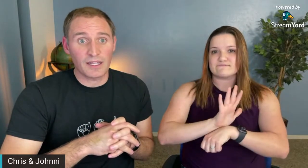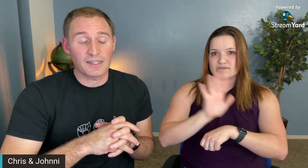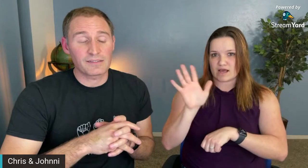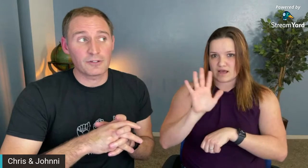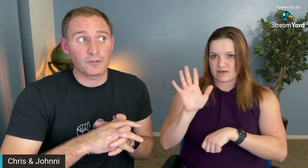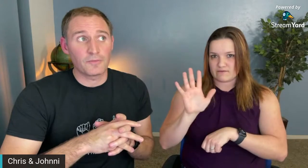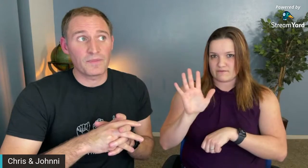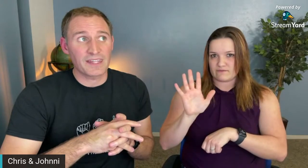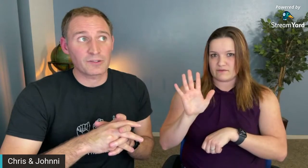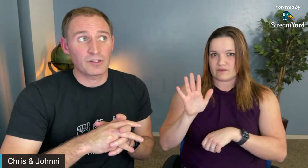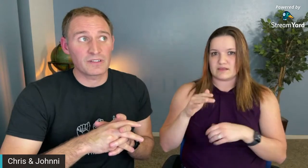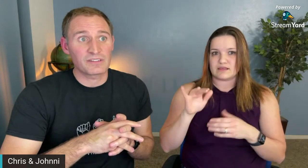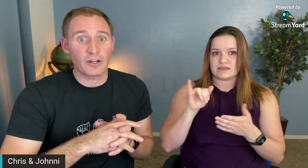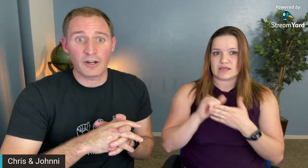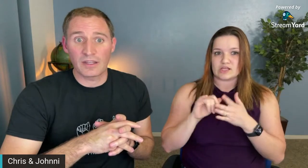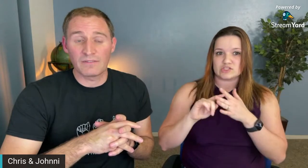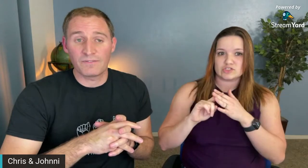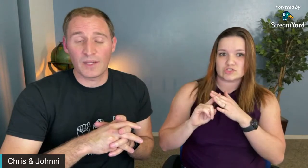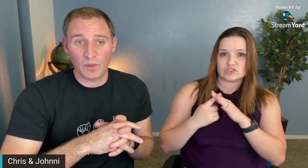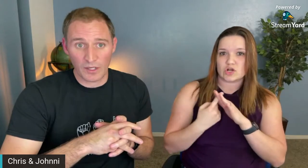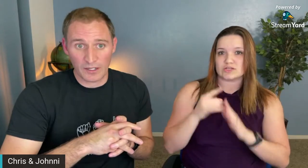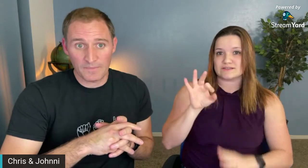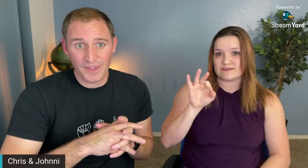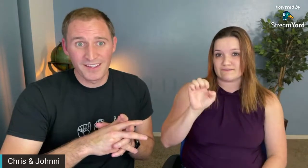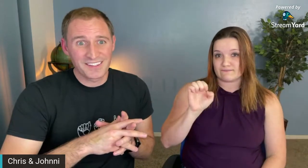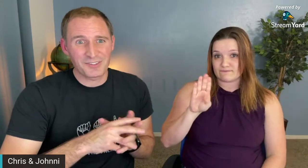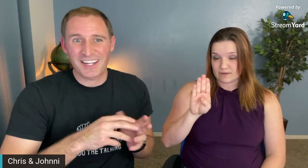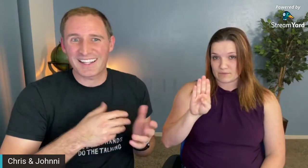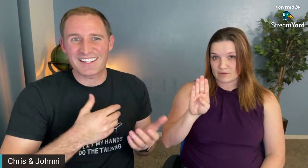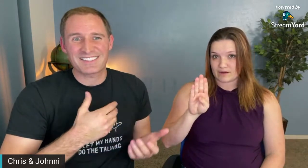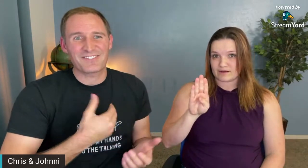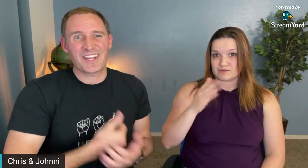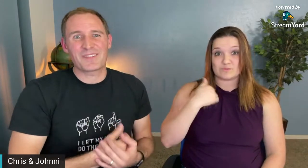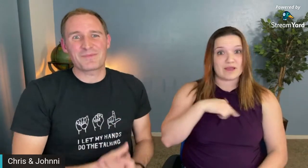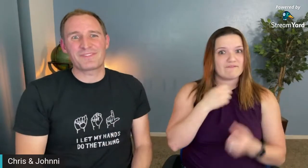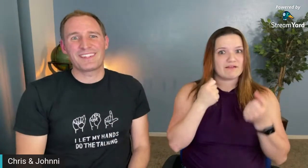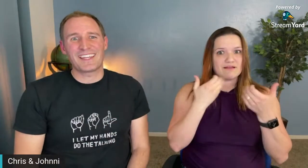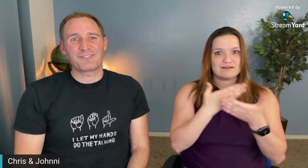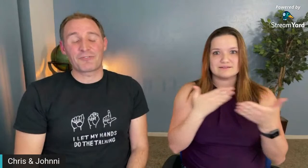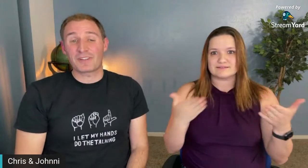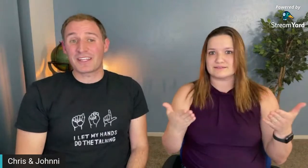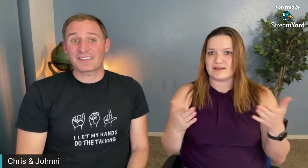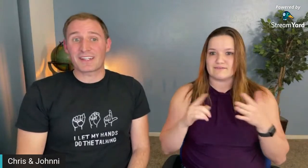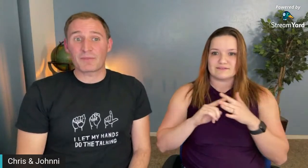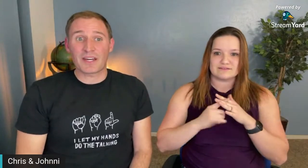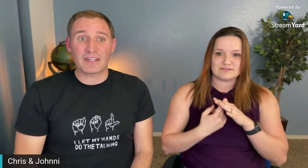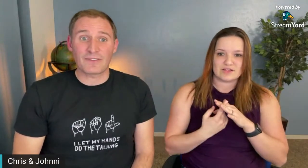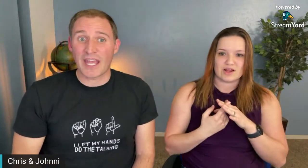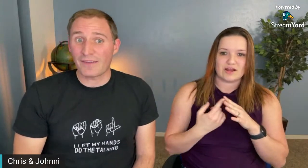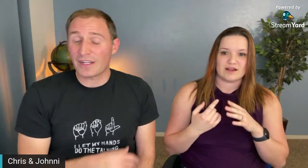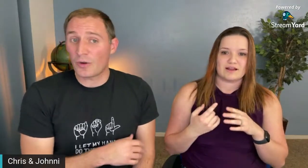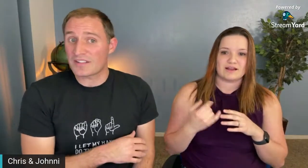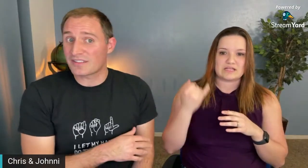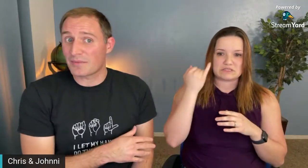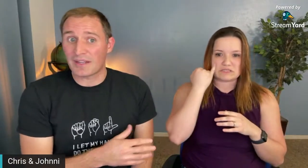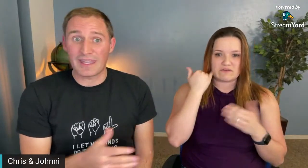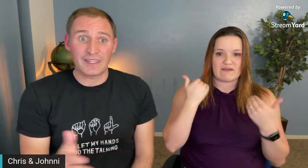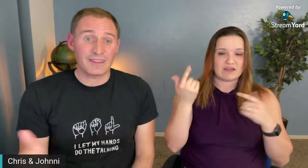And so that's going to start in February. So we got a lot of stuff coming up, and we're really excited about it. If you have any questions about